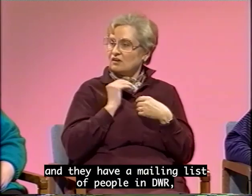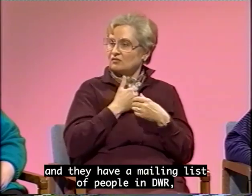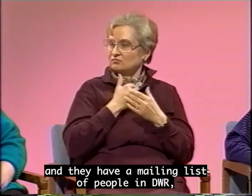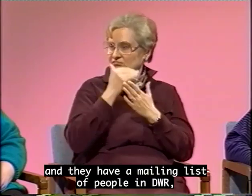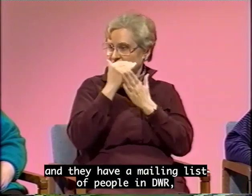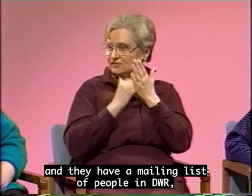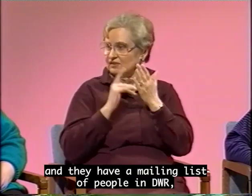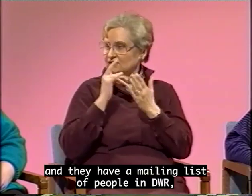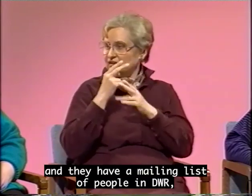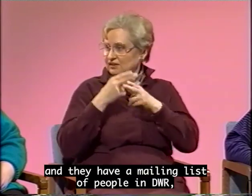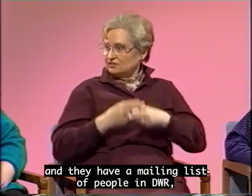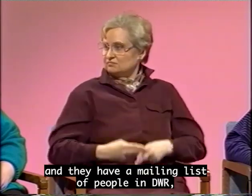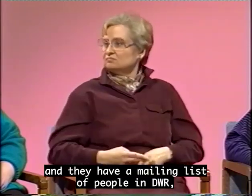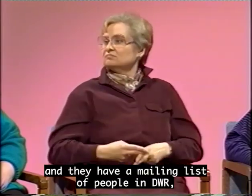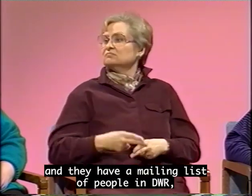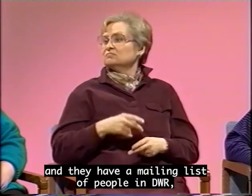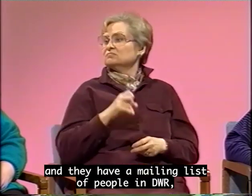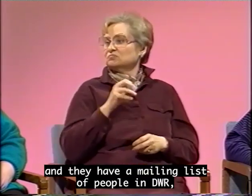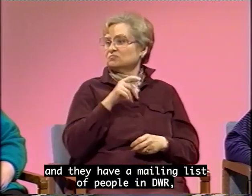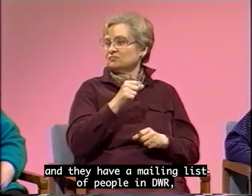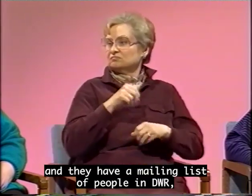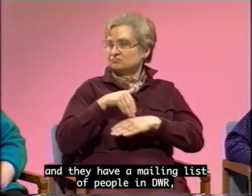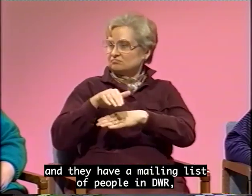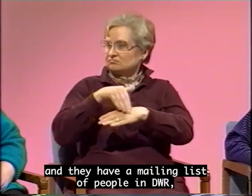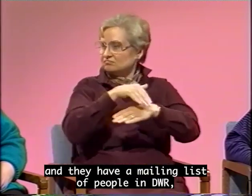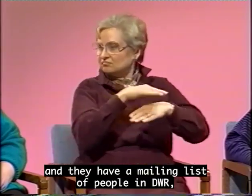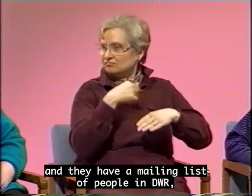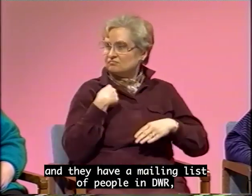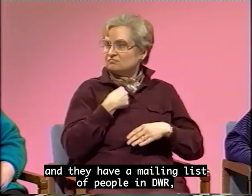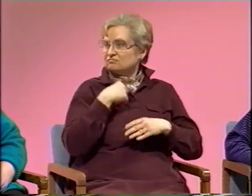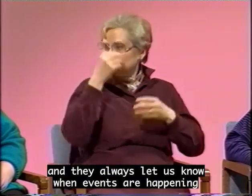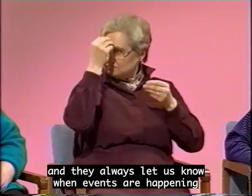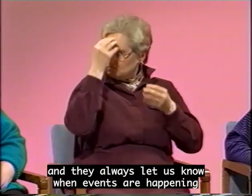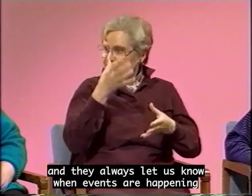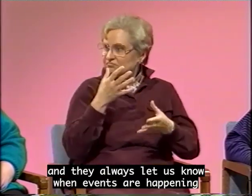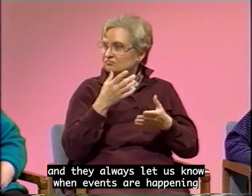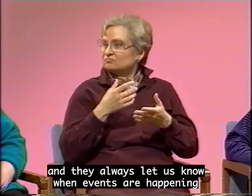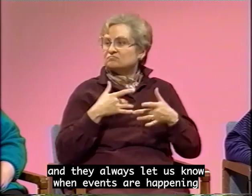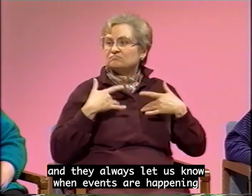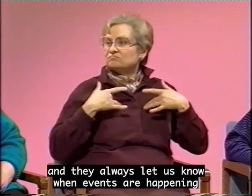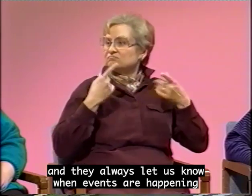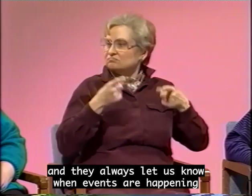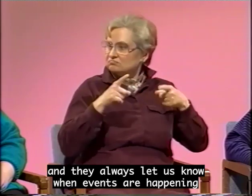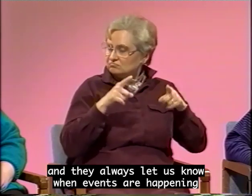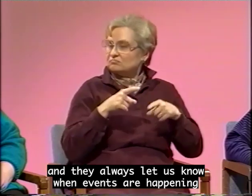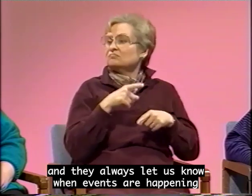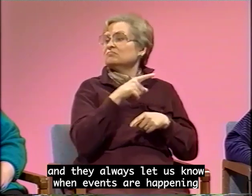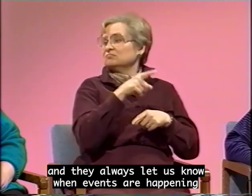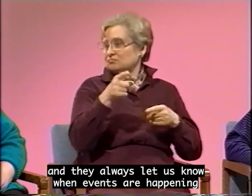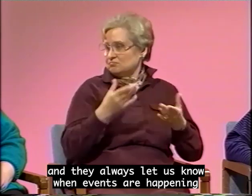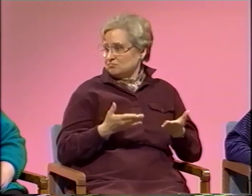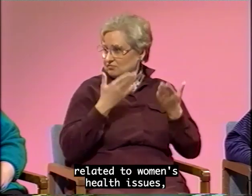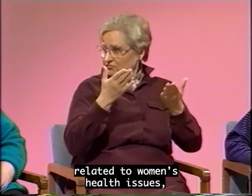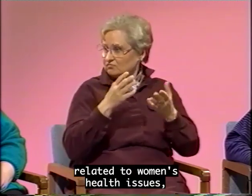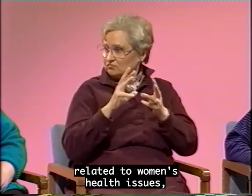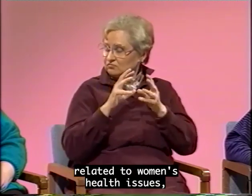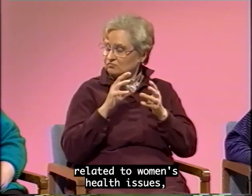they have a mailing list of people in DWR, and they always let us know when events are happening related to women's